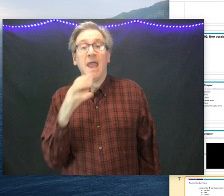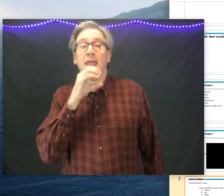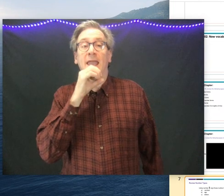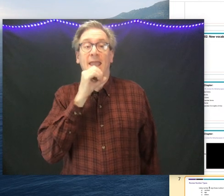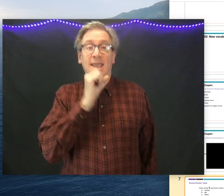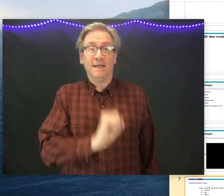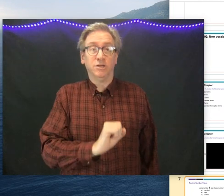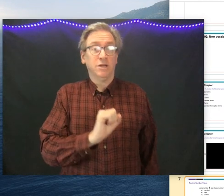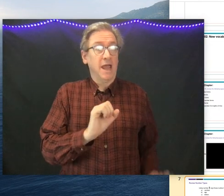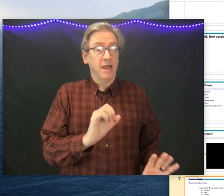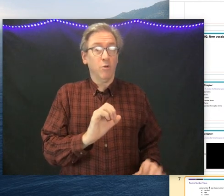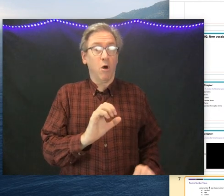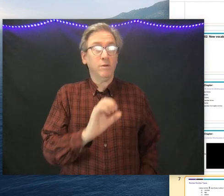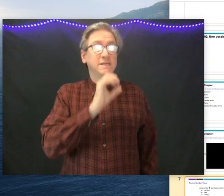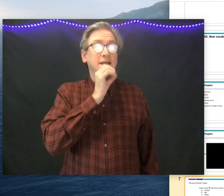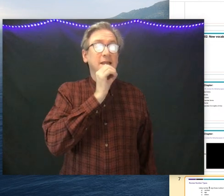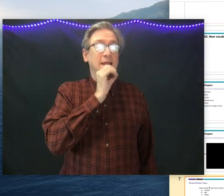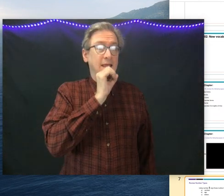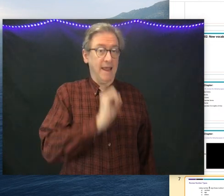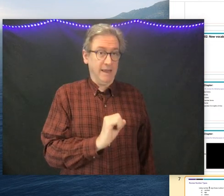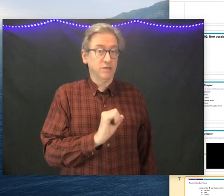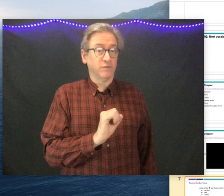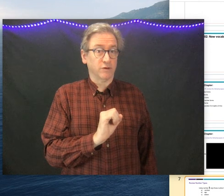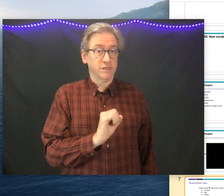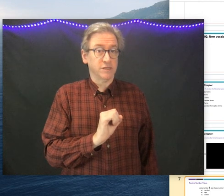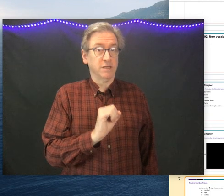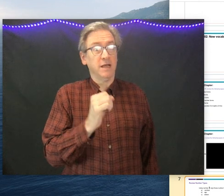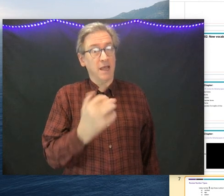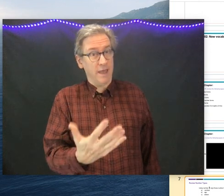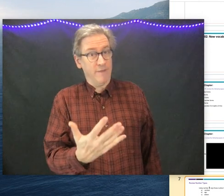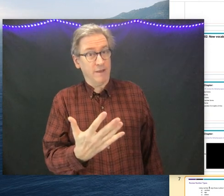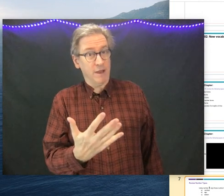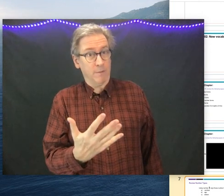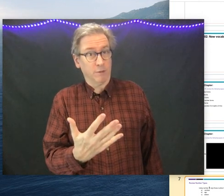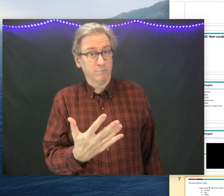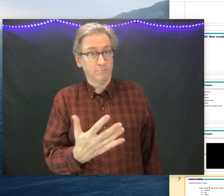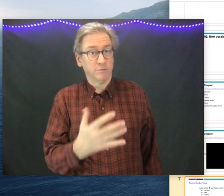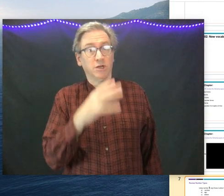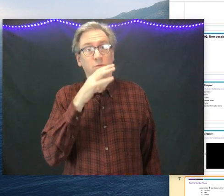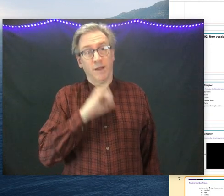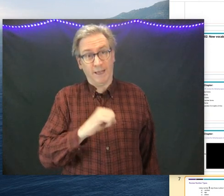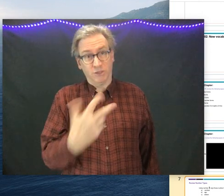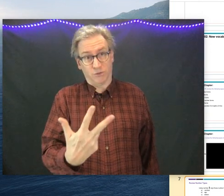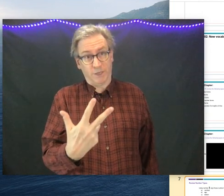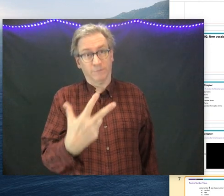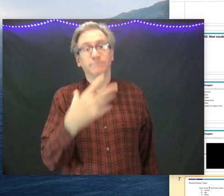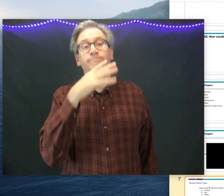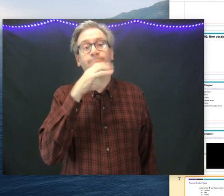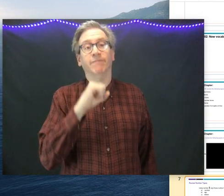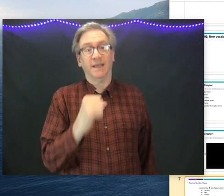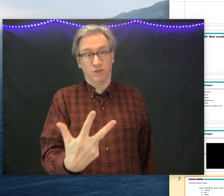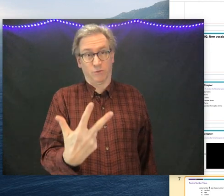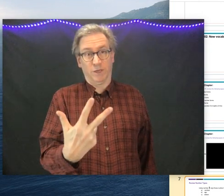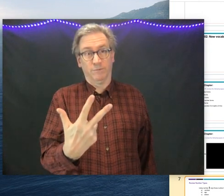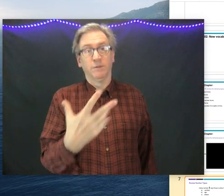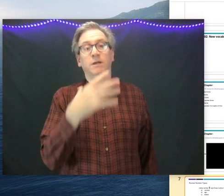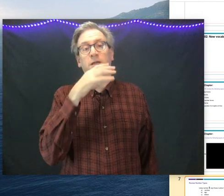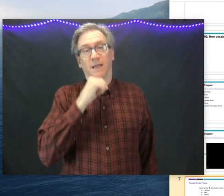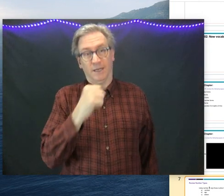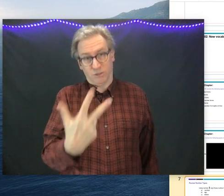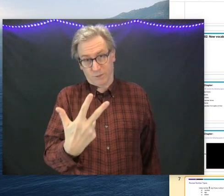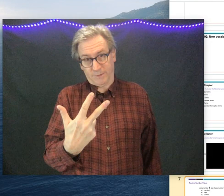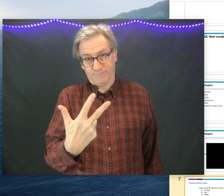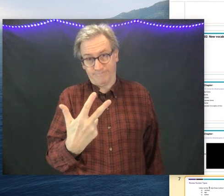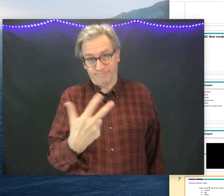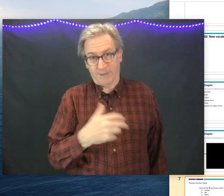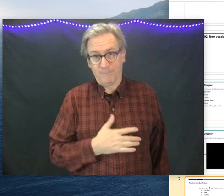Then age, and you always sign age first and then the number. So age 3, age 3,